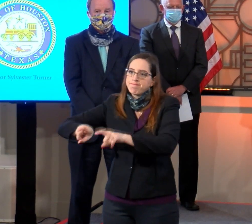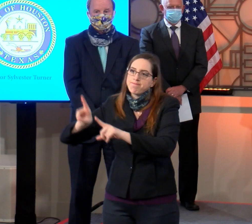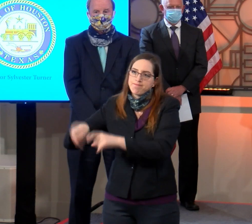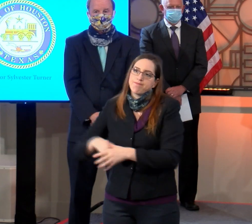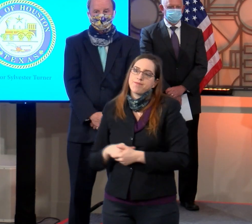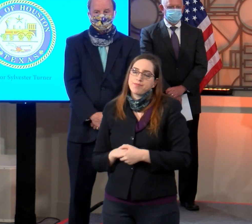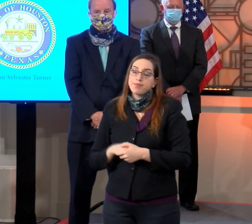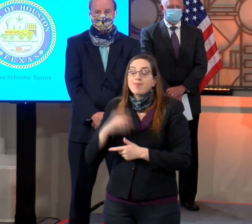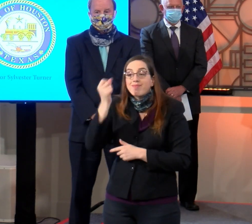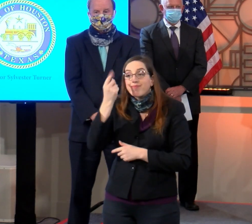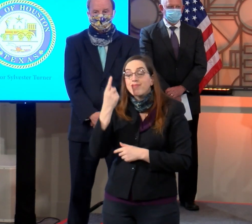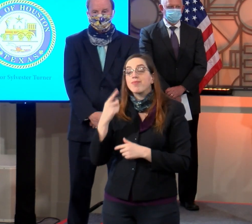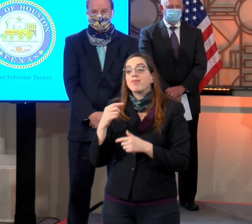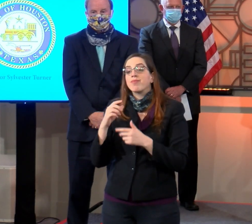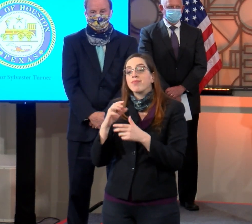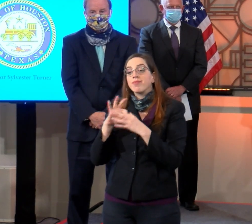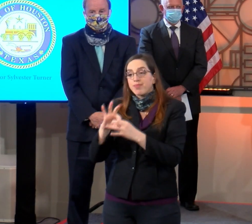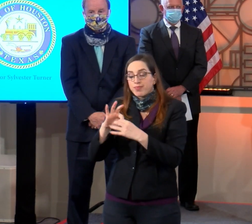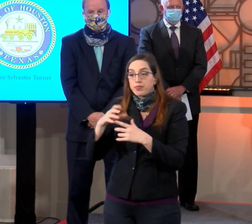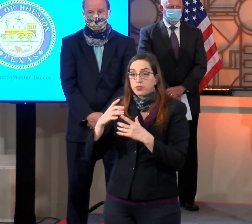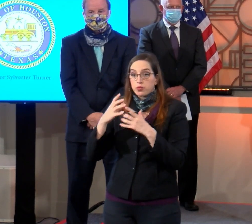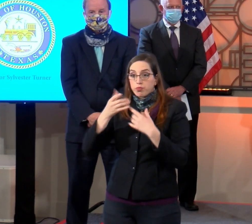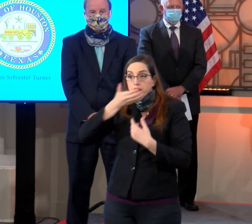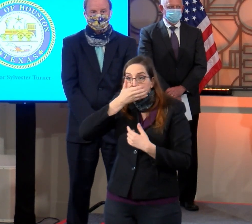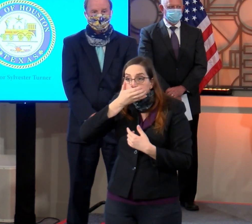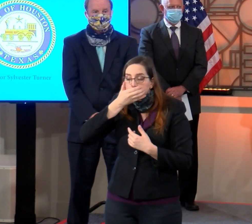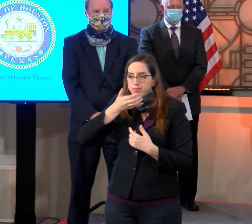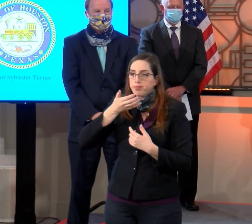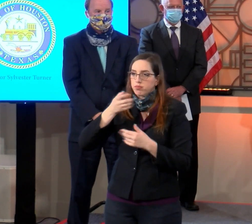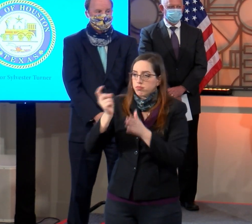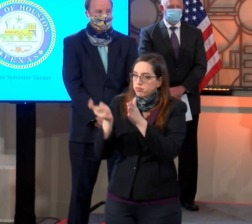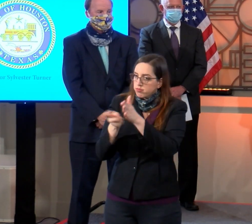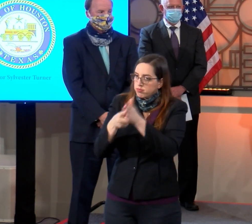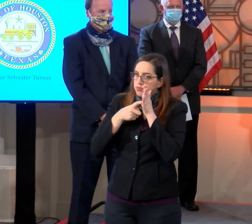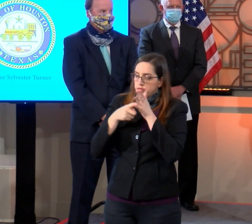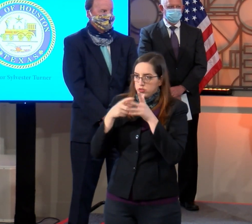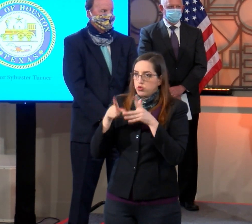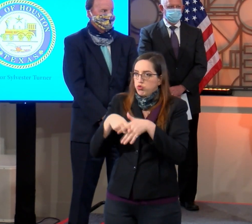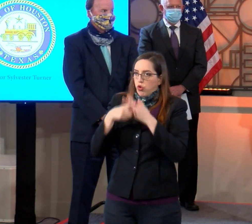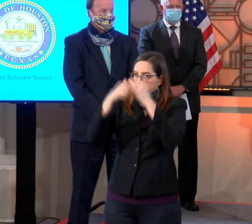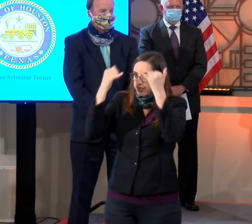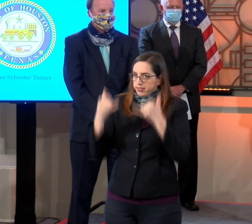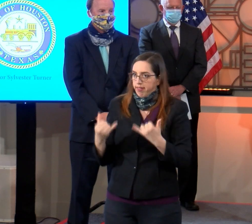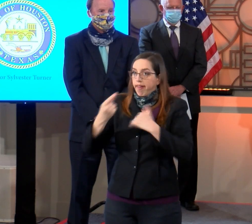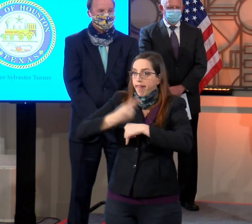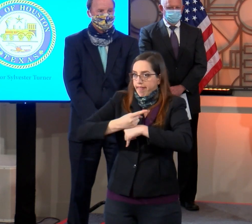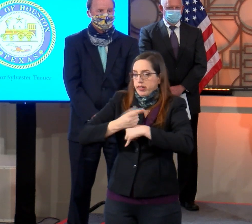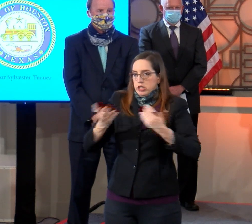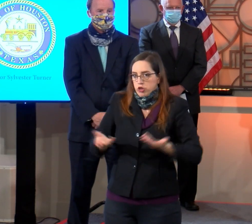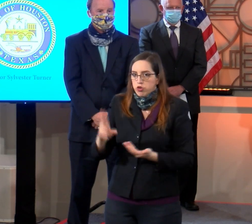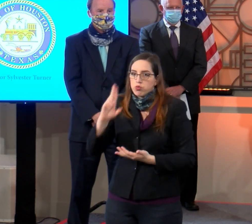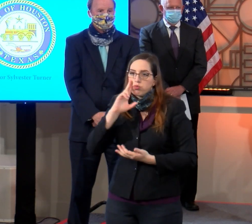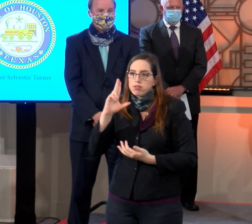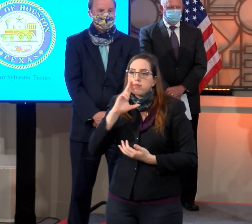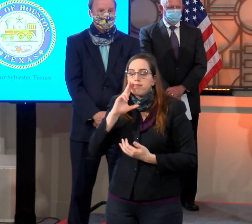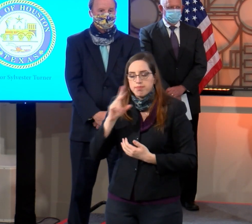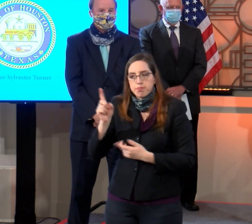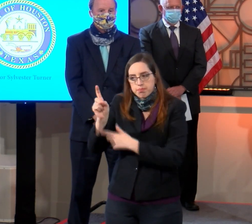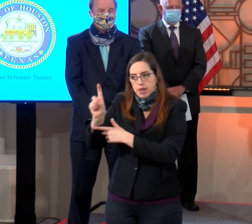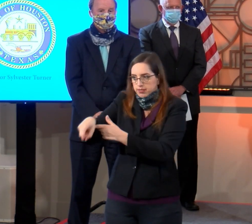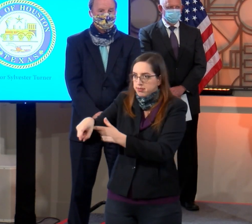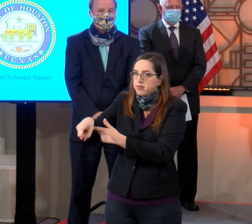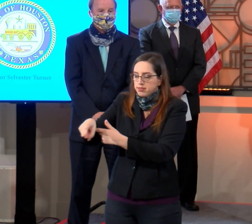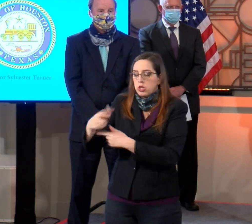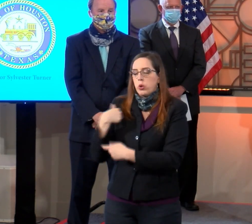But as we said, as it relates to face covering, though they are mandated as of today in the city of Houston, we will